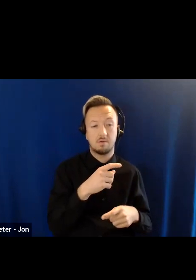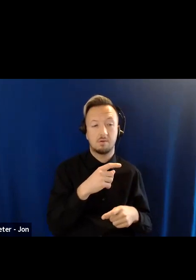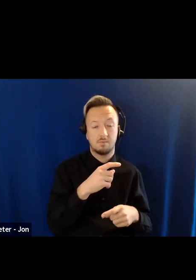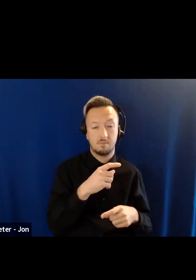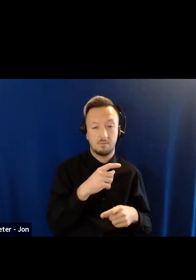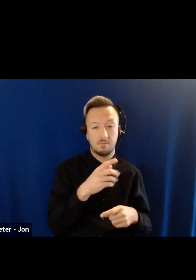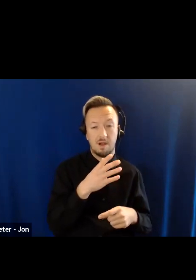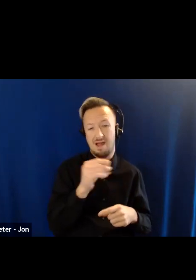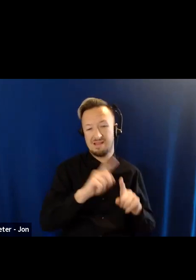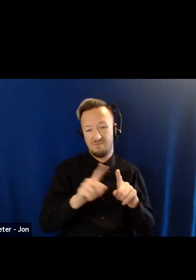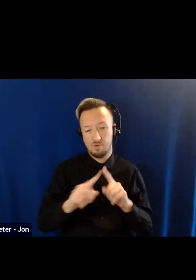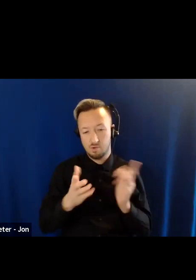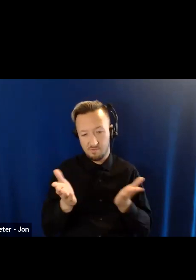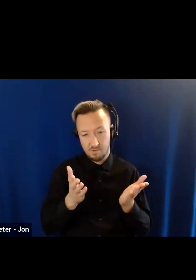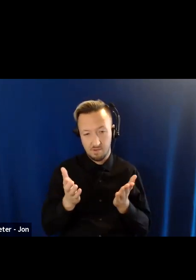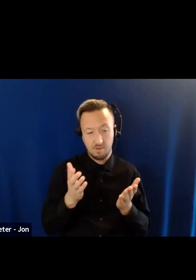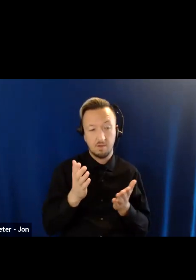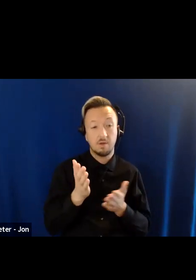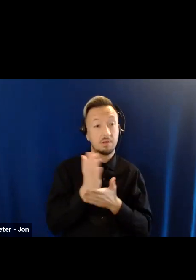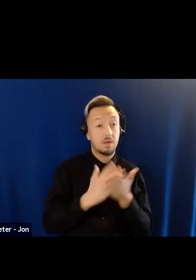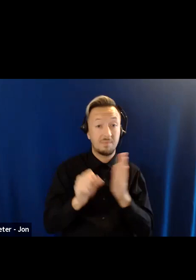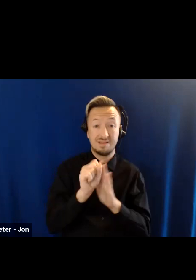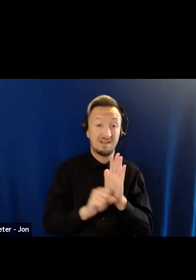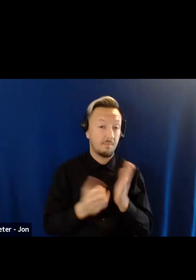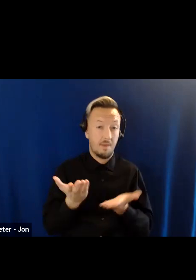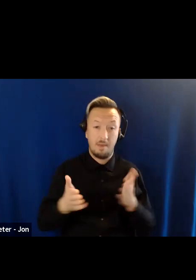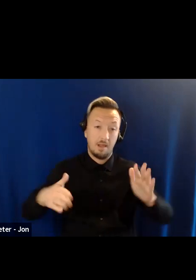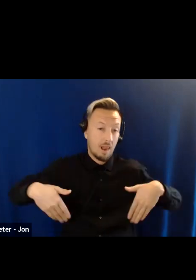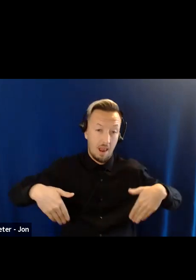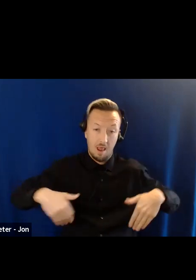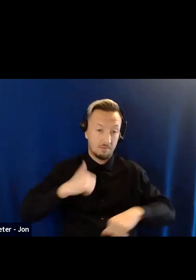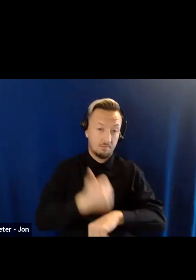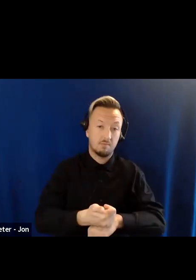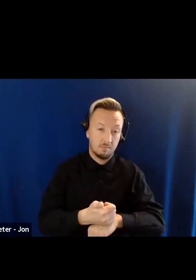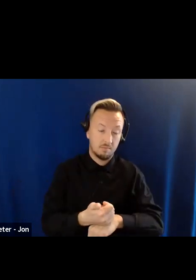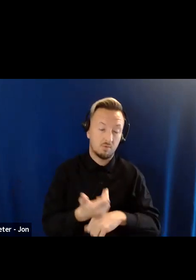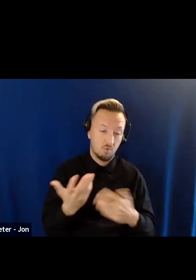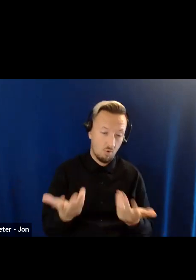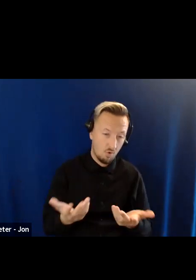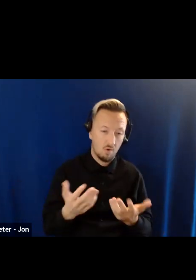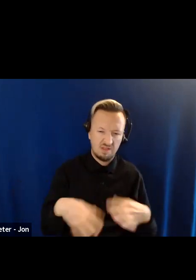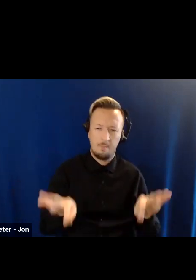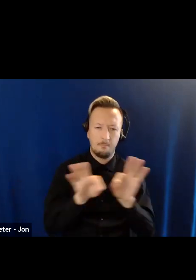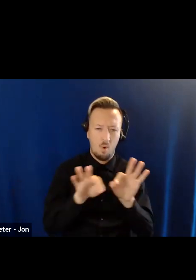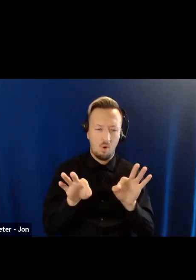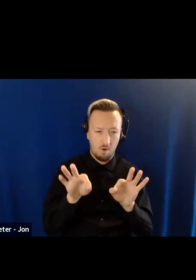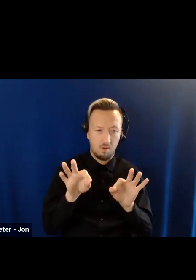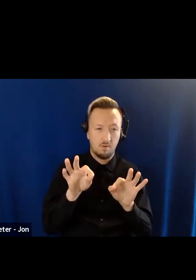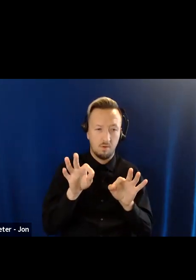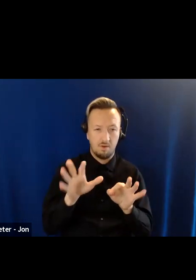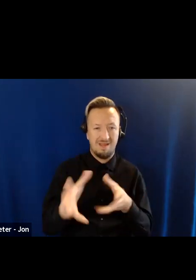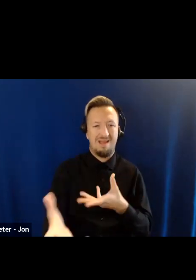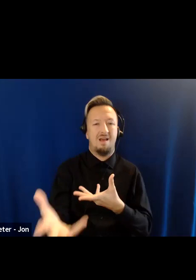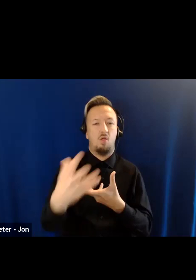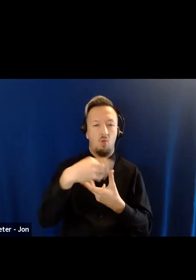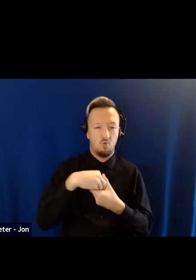of services. And some states may not have it yet and may be talking about it. So it's really important that we include all